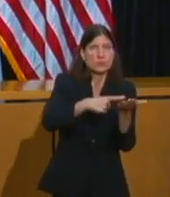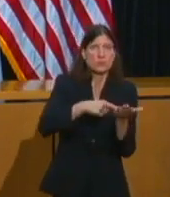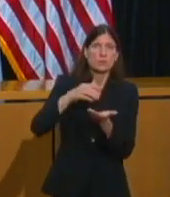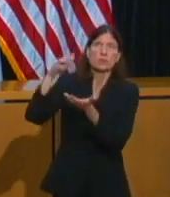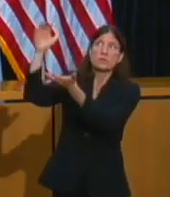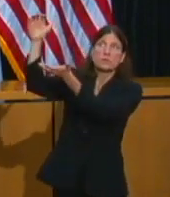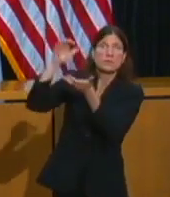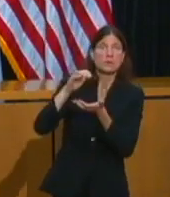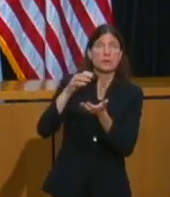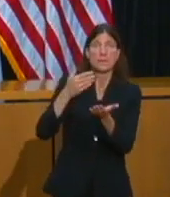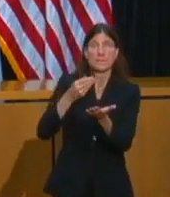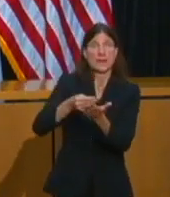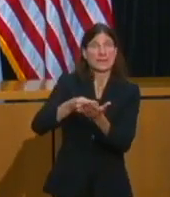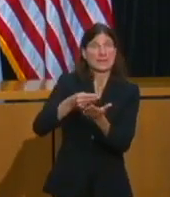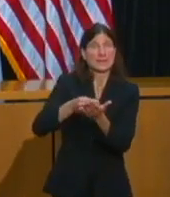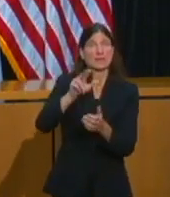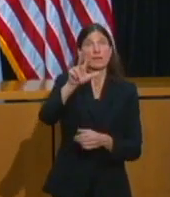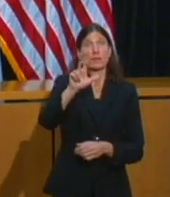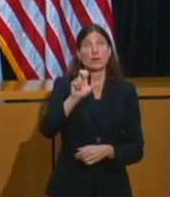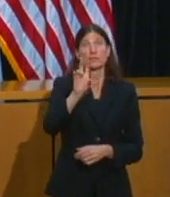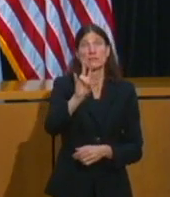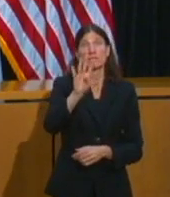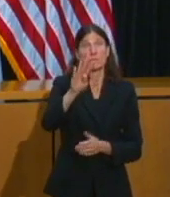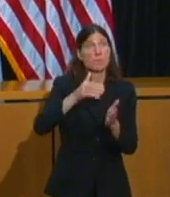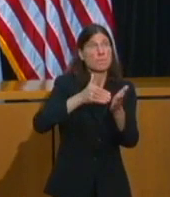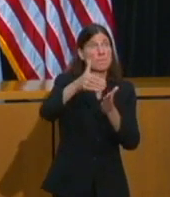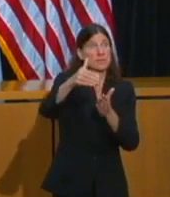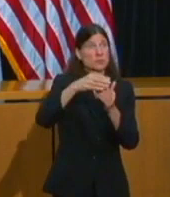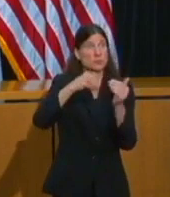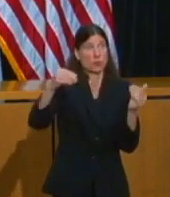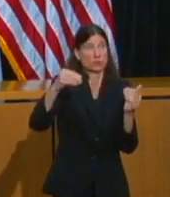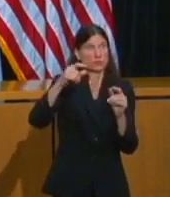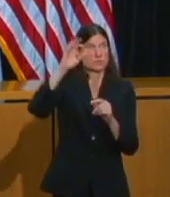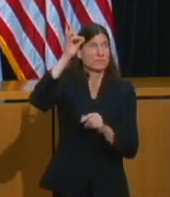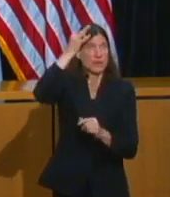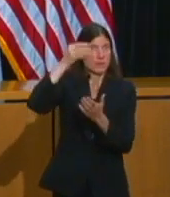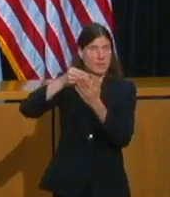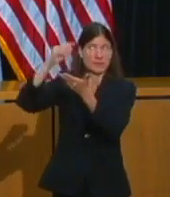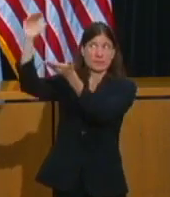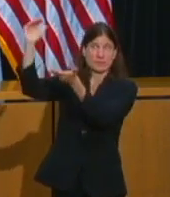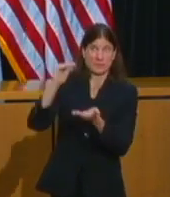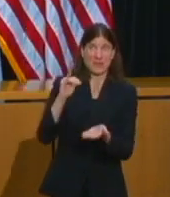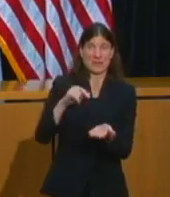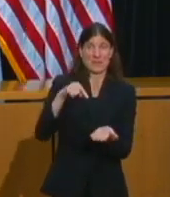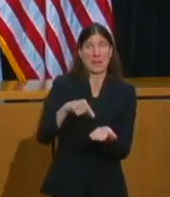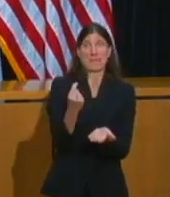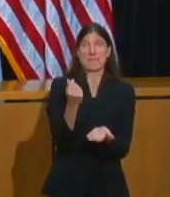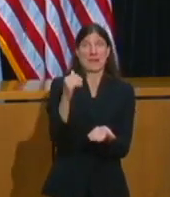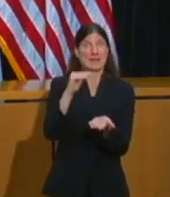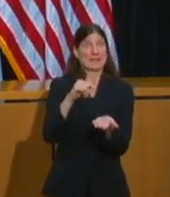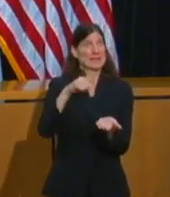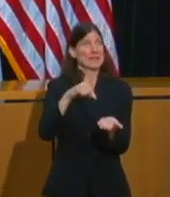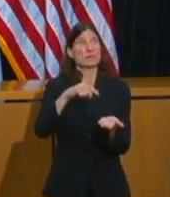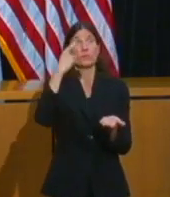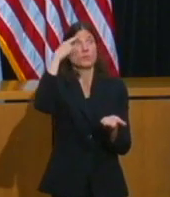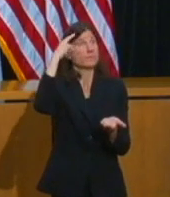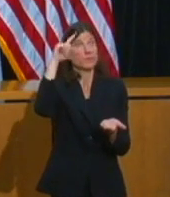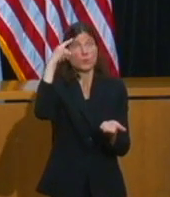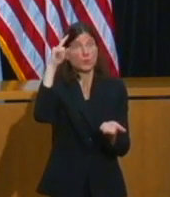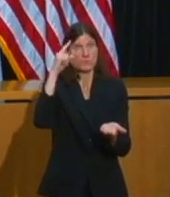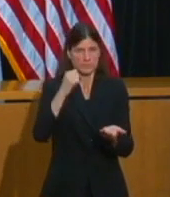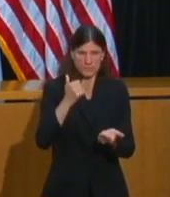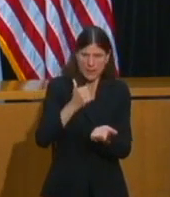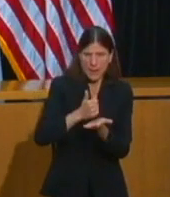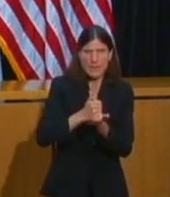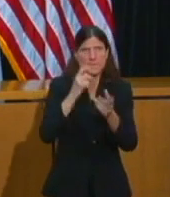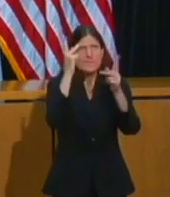received $374 million in federal funding to do so. Our goal is to expand testing for symptomatic individuals and their